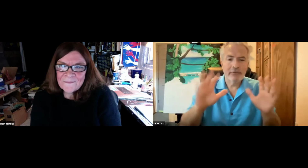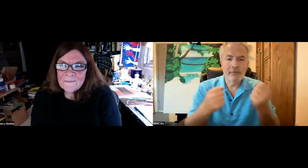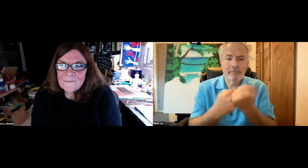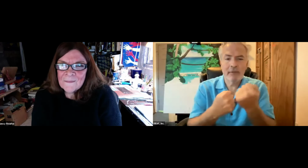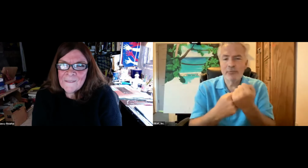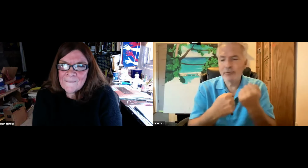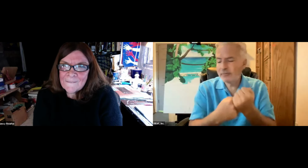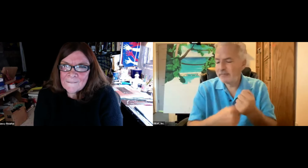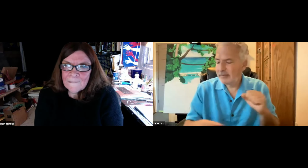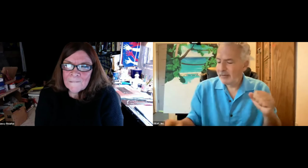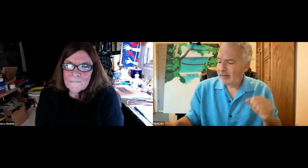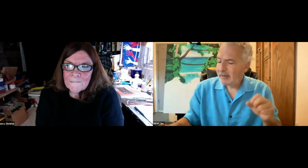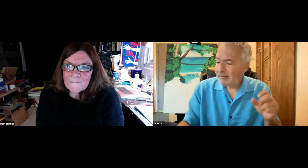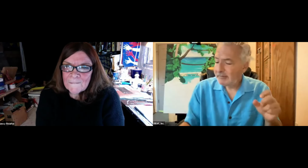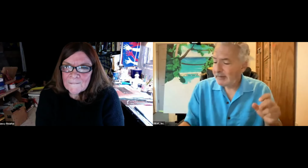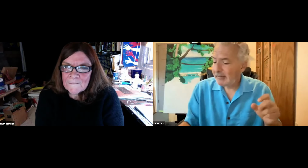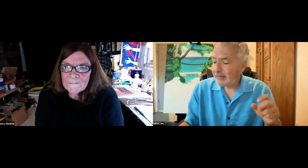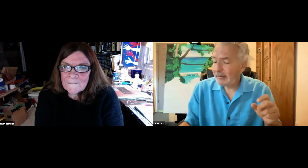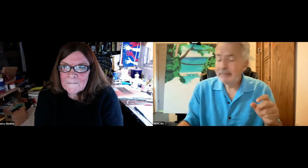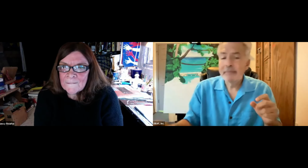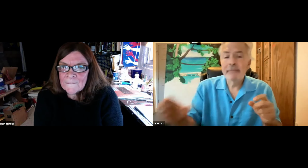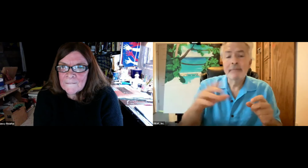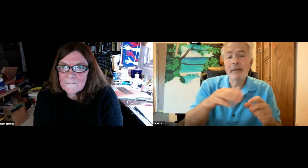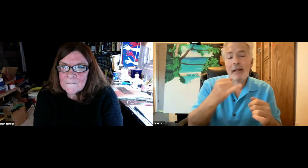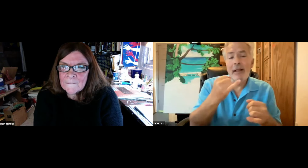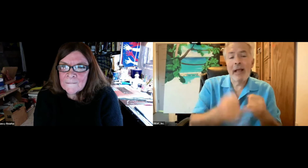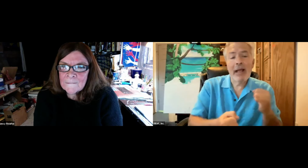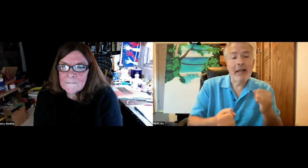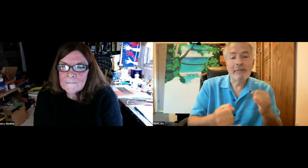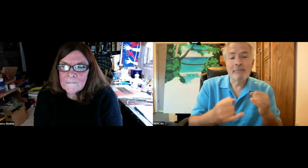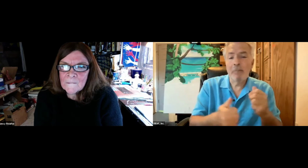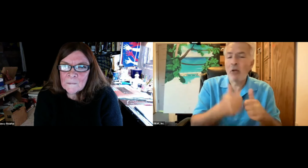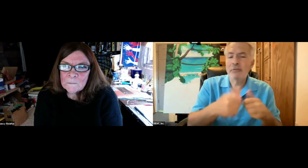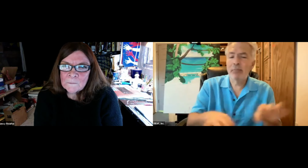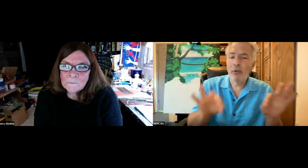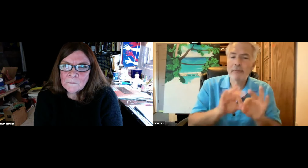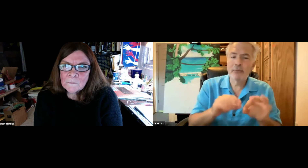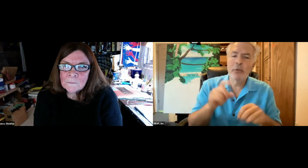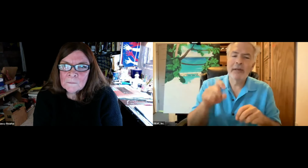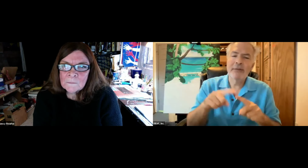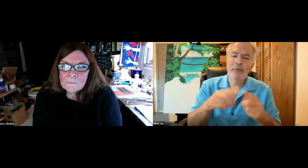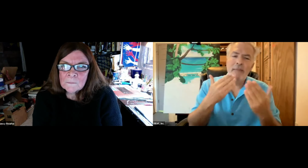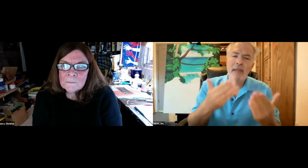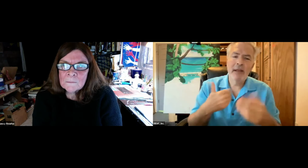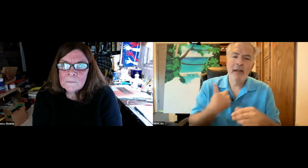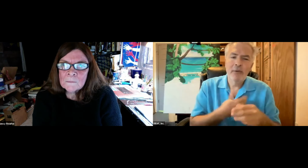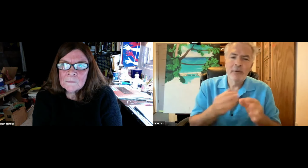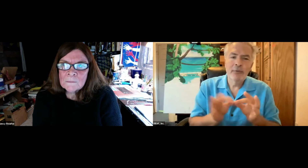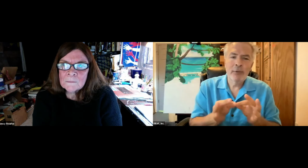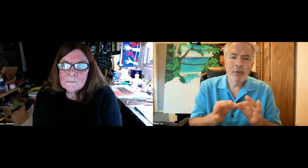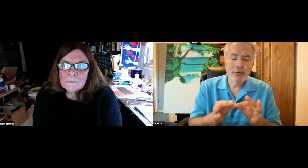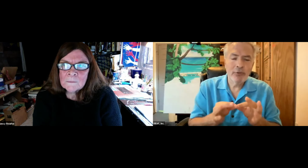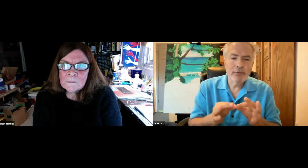Without their support, this would not happen. So I have to thank them all for their wonderful support. Last and most